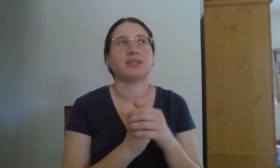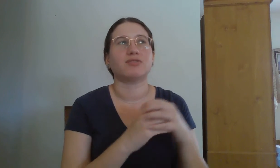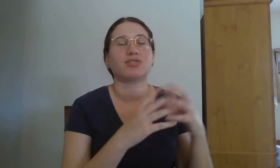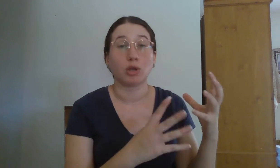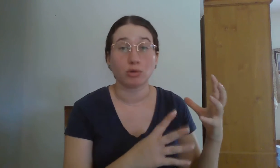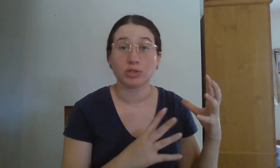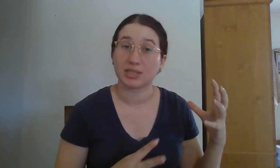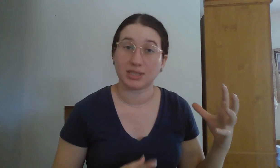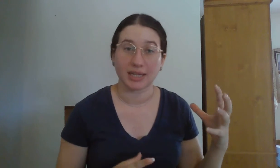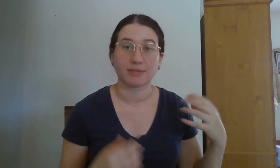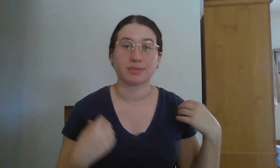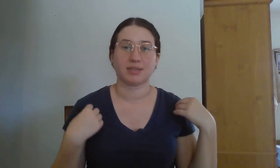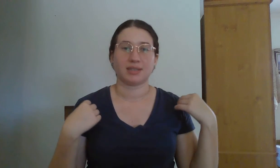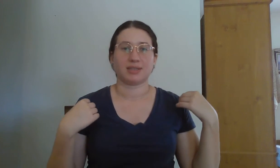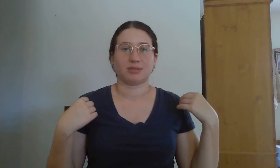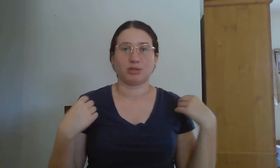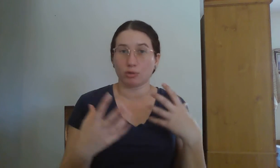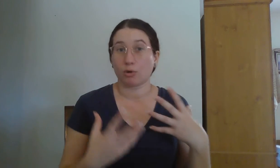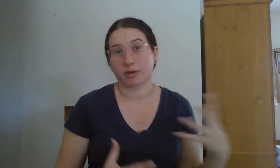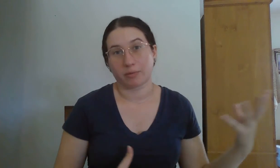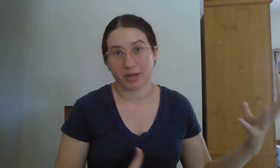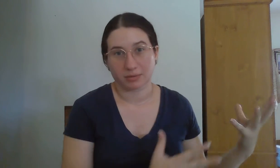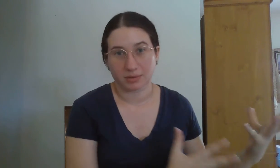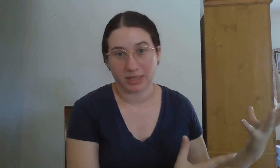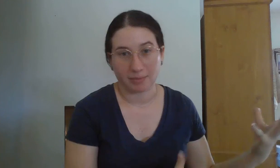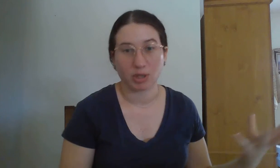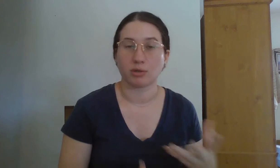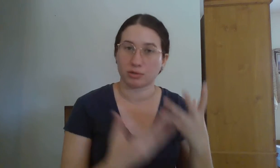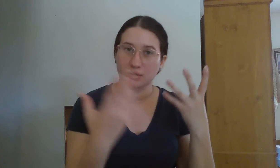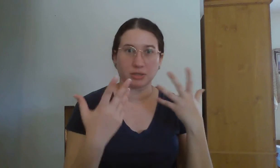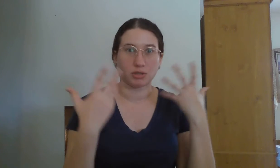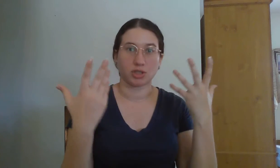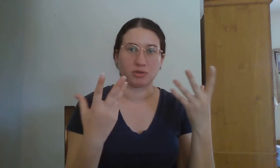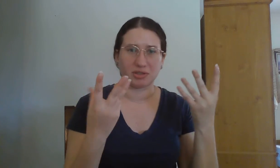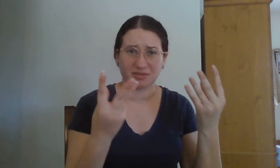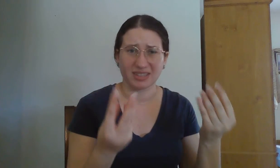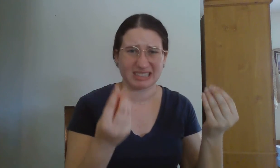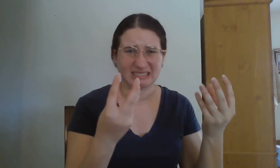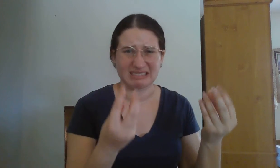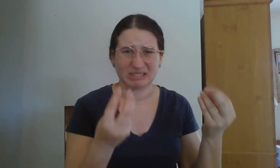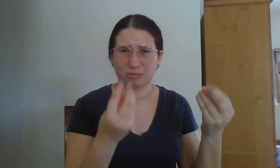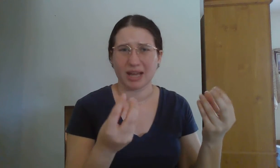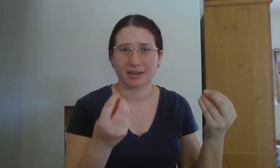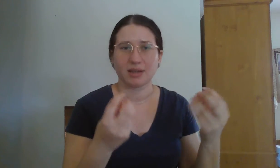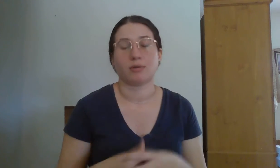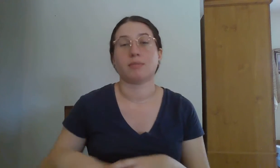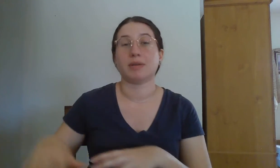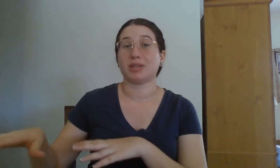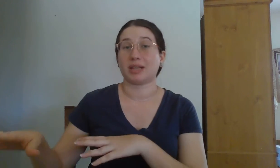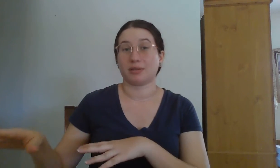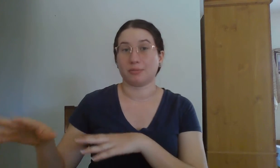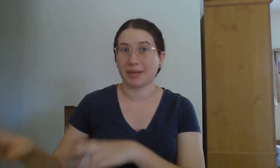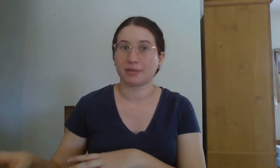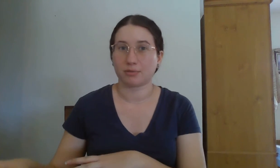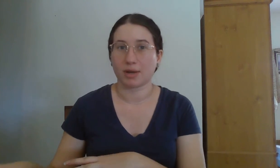if clothes is damp, you don't want to wear damp clothes, so like you can show it in your face, like, oh, it's wet, or maybe like your bed is wet